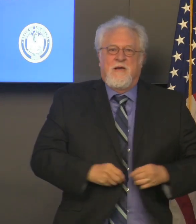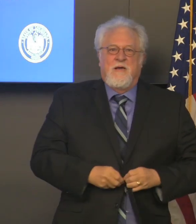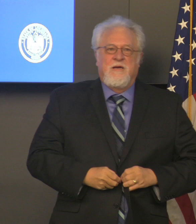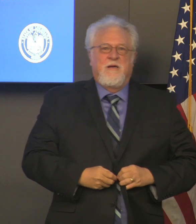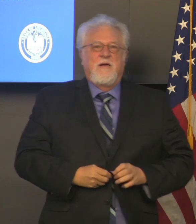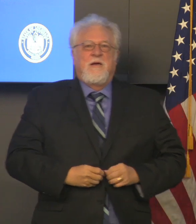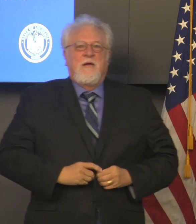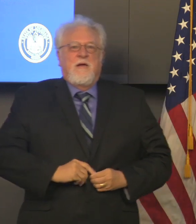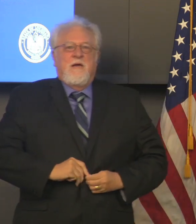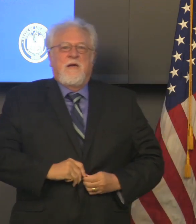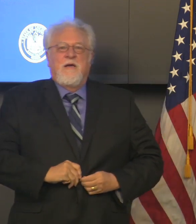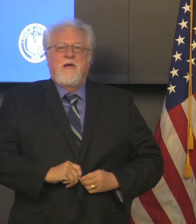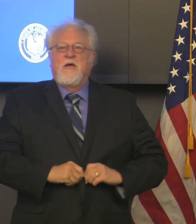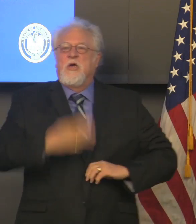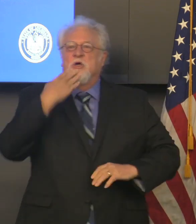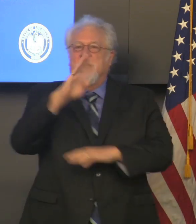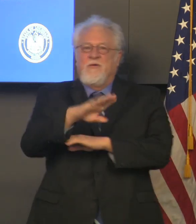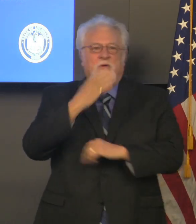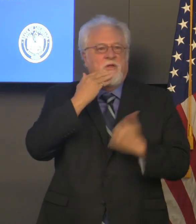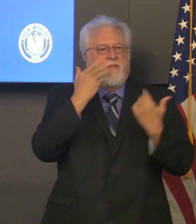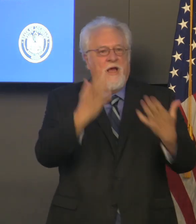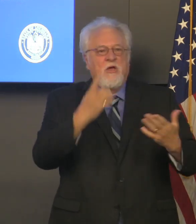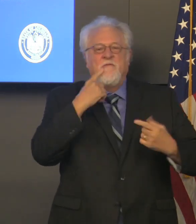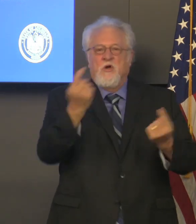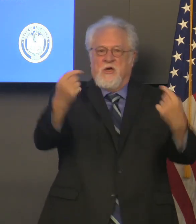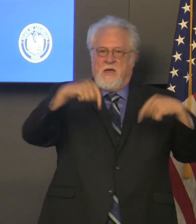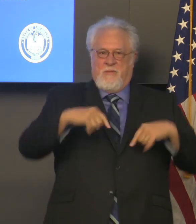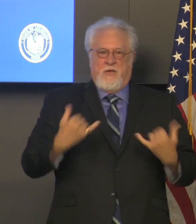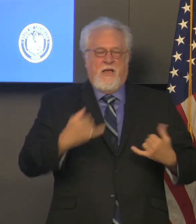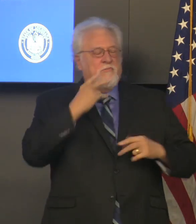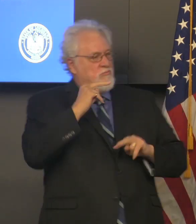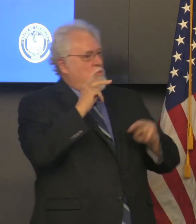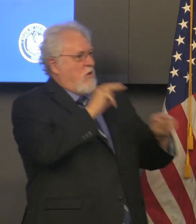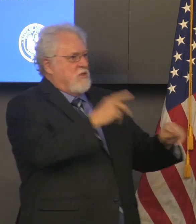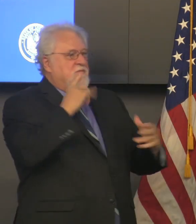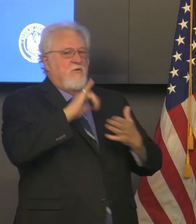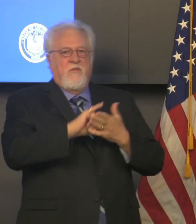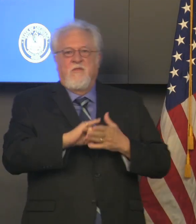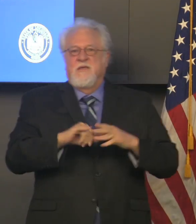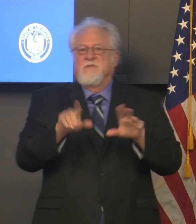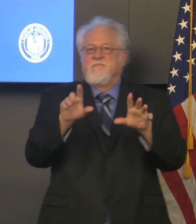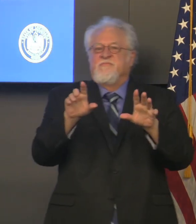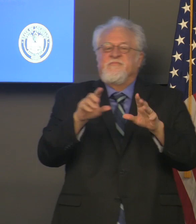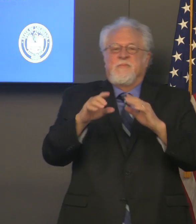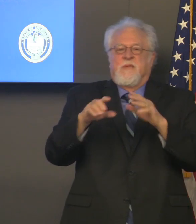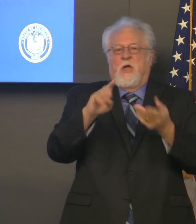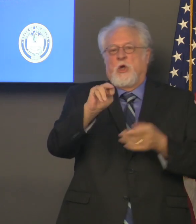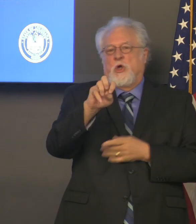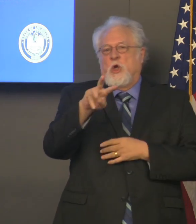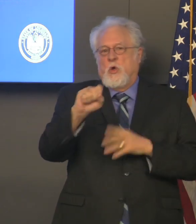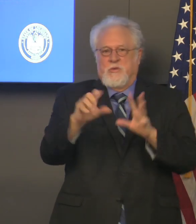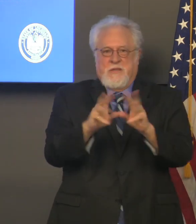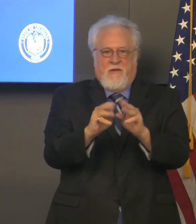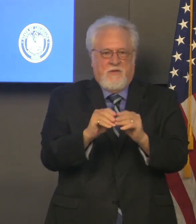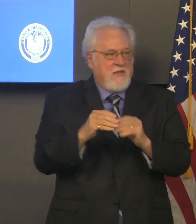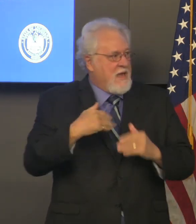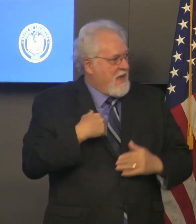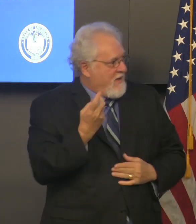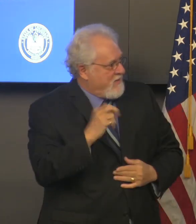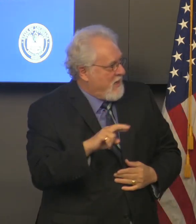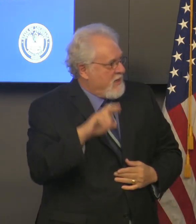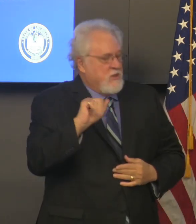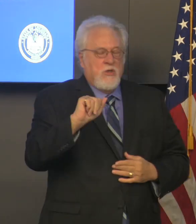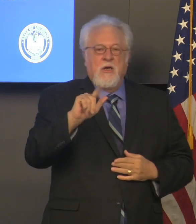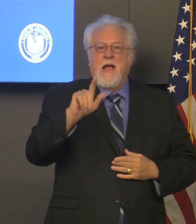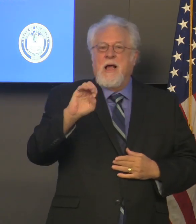Good afternoon, everyone, and thank you for being here today for this press conference. And I have with me today Dr. Alex